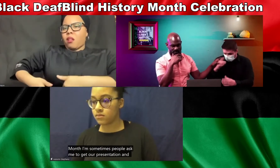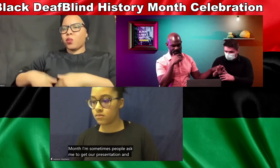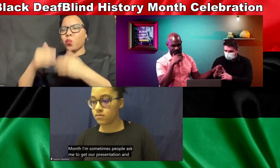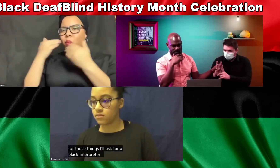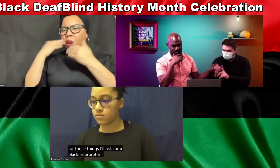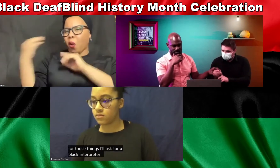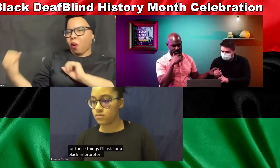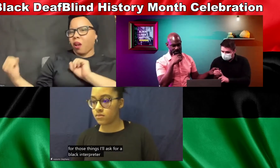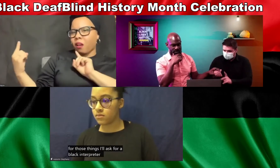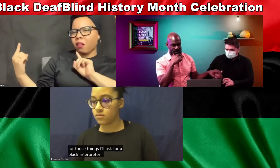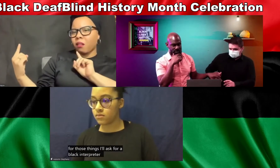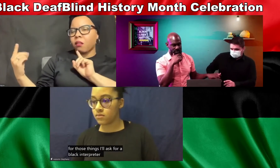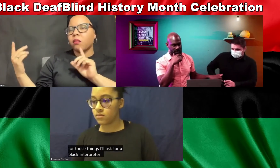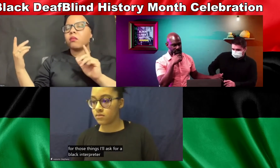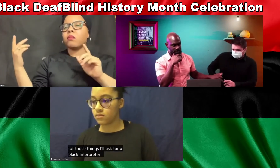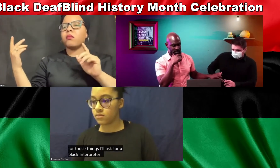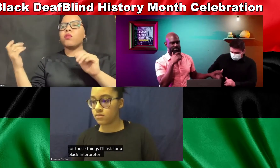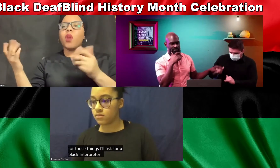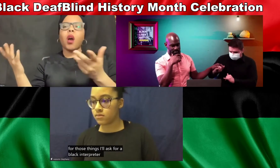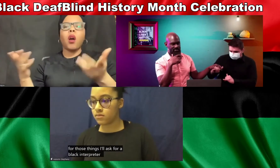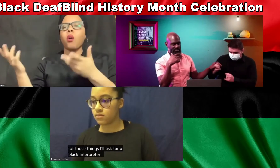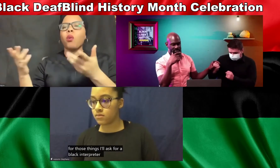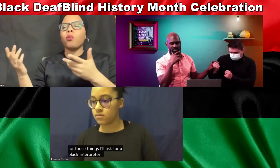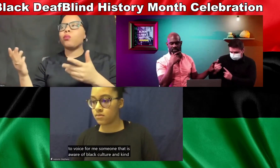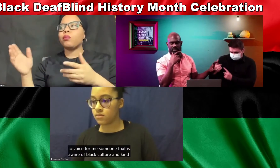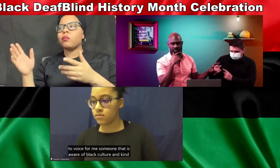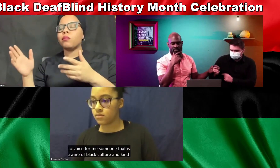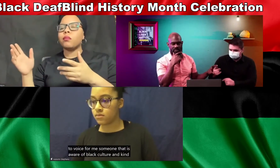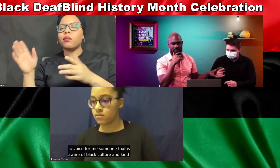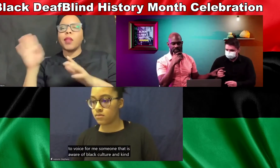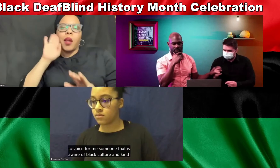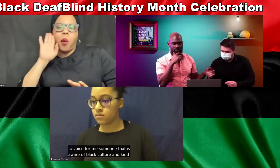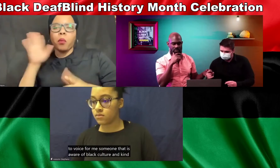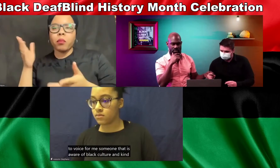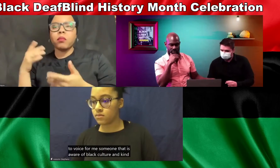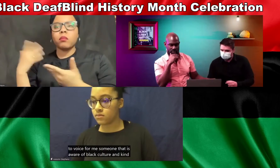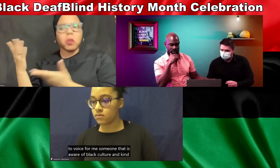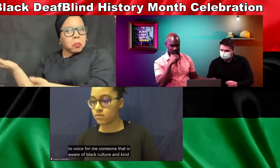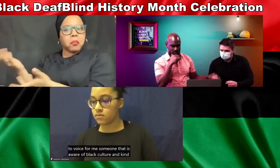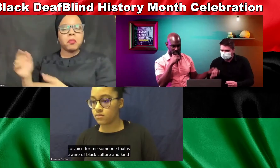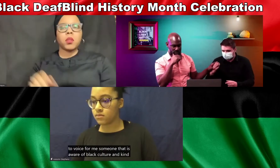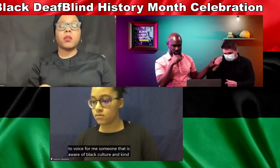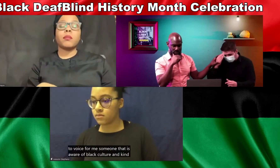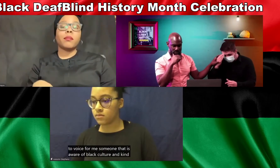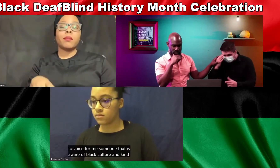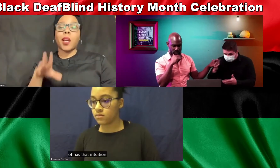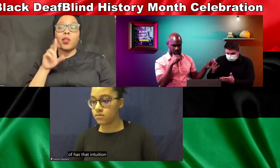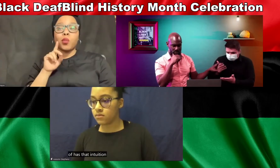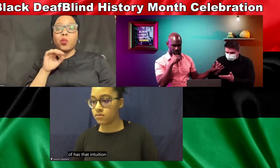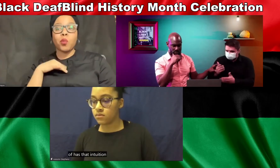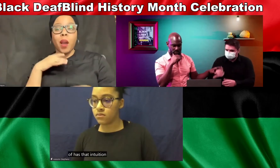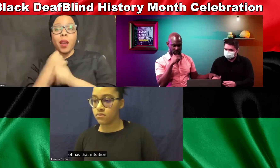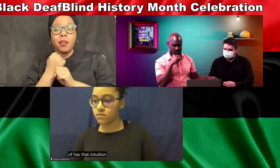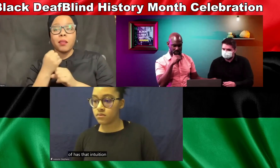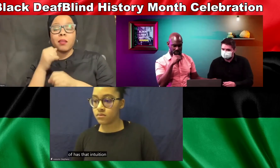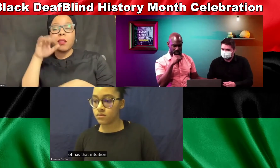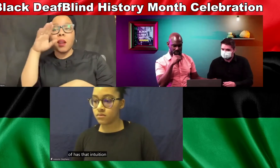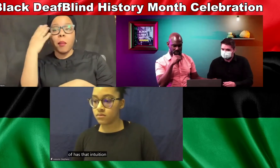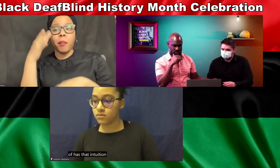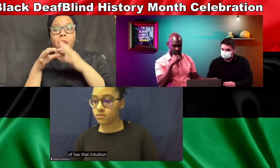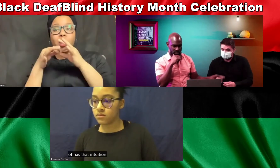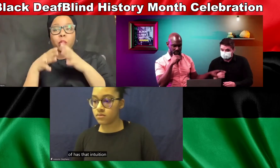someone that is aware of Black culture and kind of has that intuition and that can really sync up with me when they voice while I'm